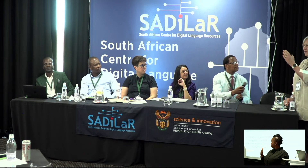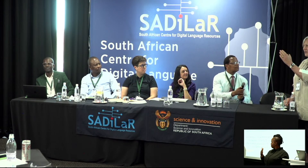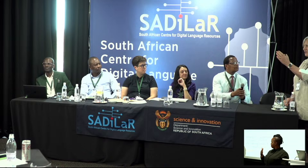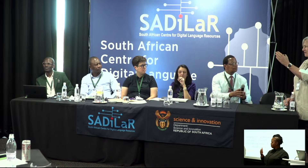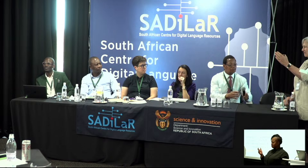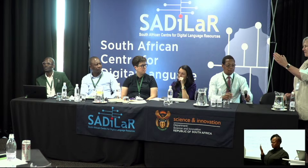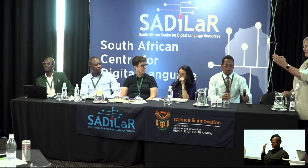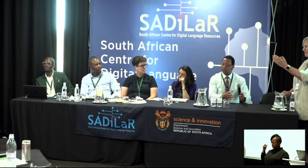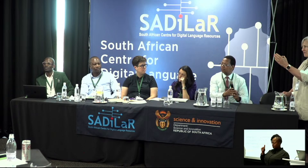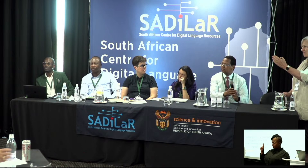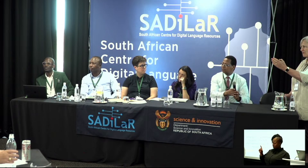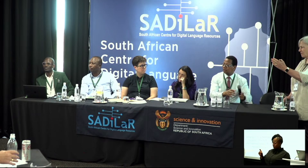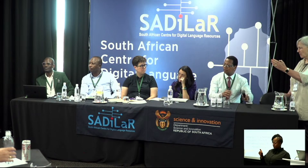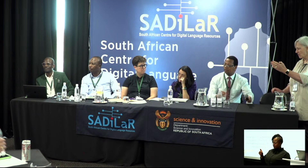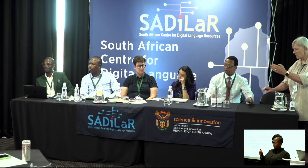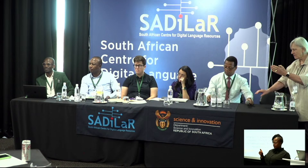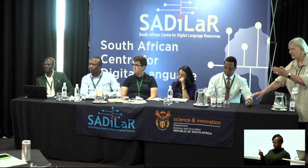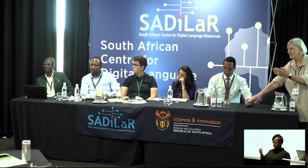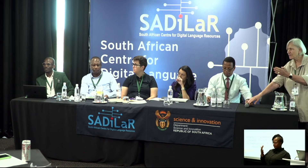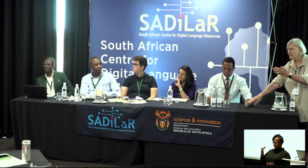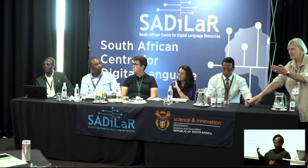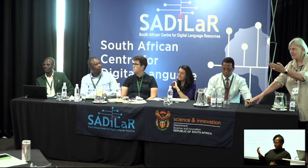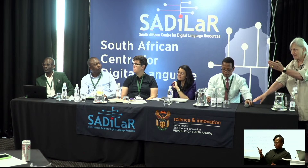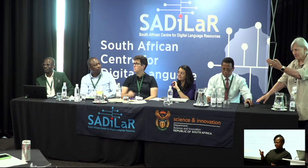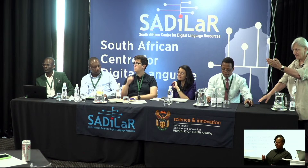We had a question from the floor.